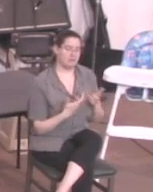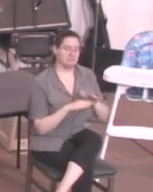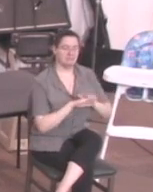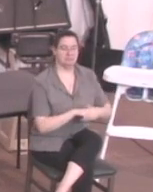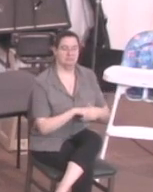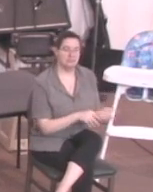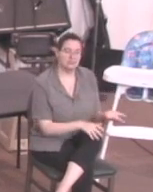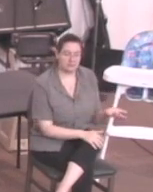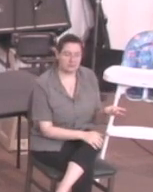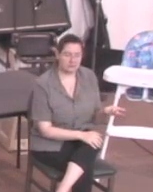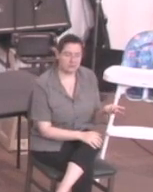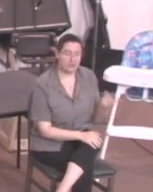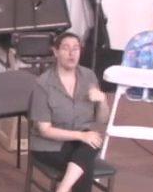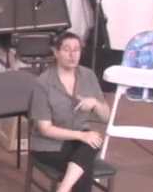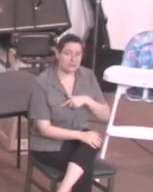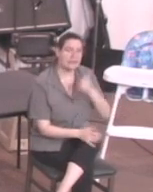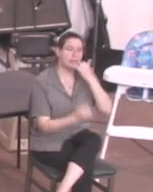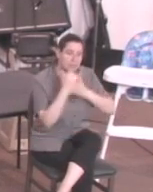Now, we're all going to stumble.